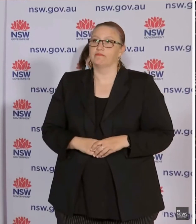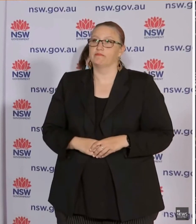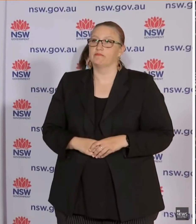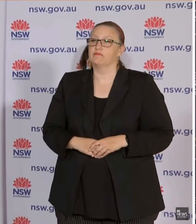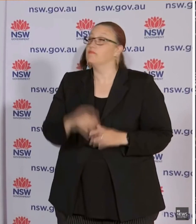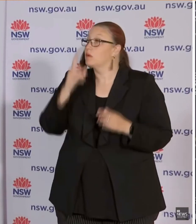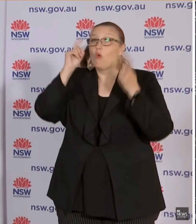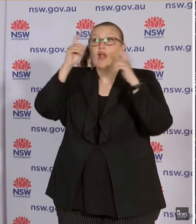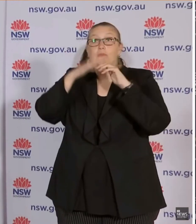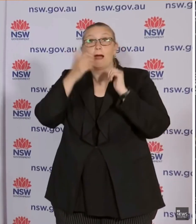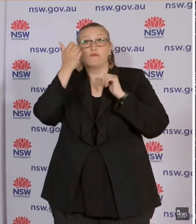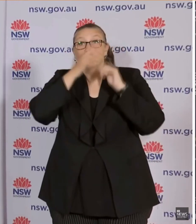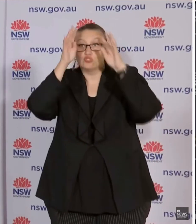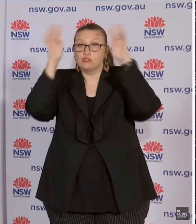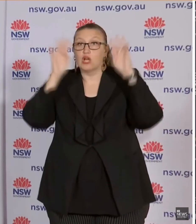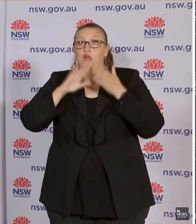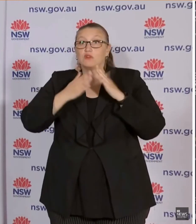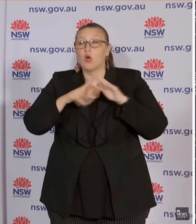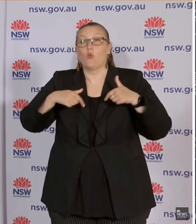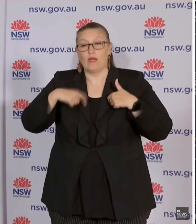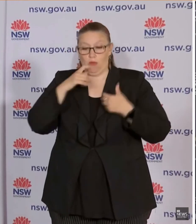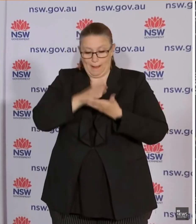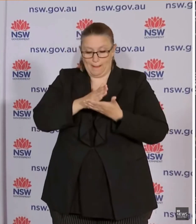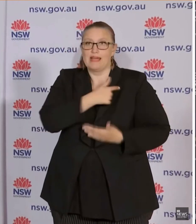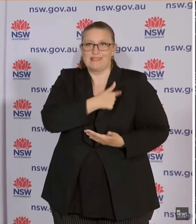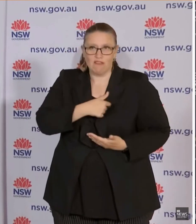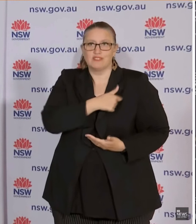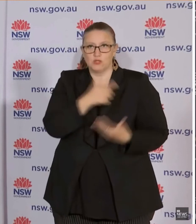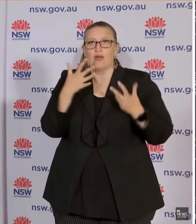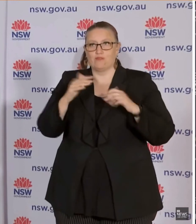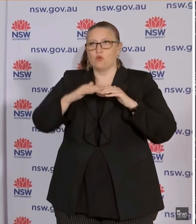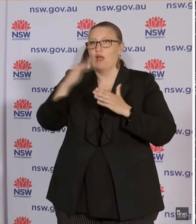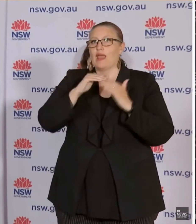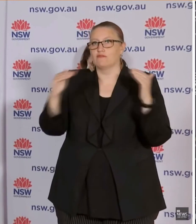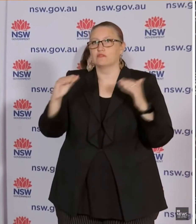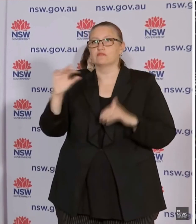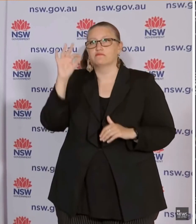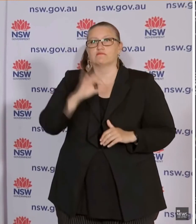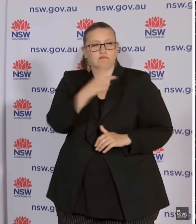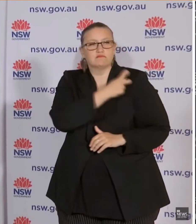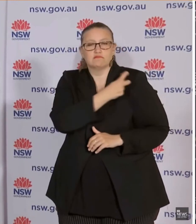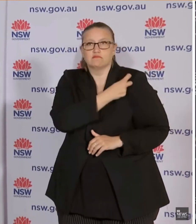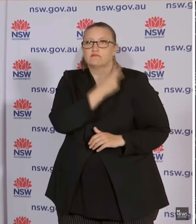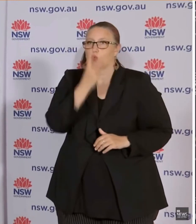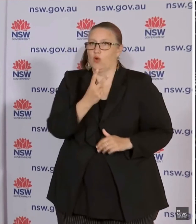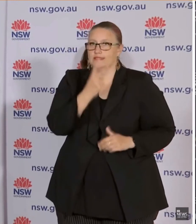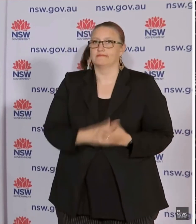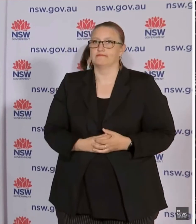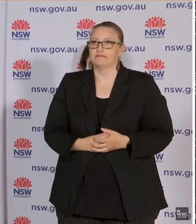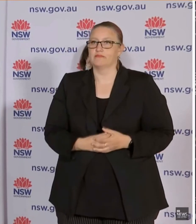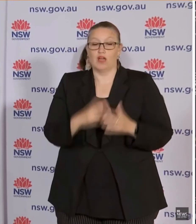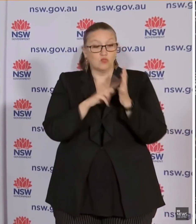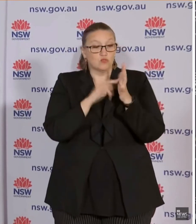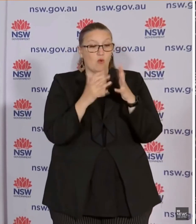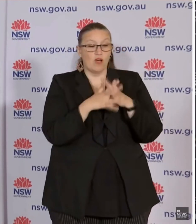levels of coverage in our Aboriginal communities. Just to let you know, there are joint teams that are going to all of the sites